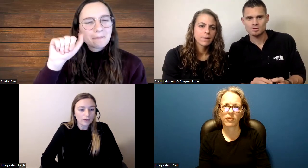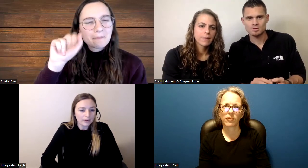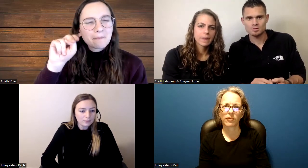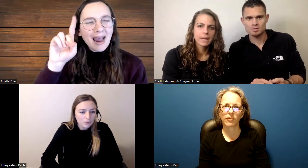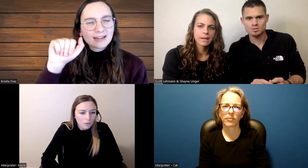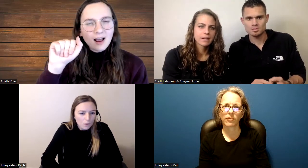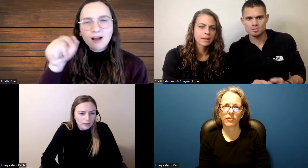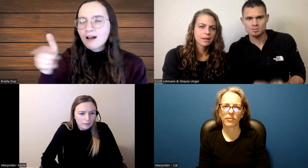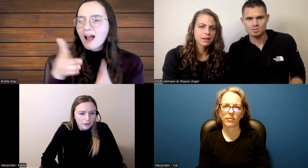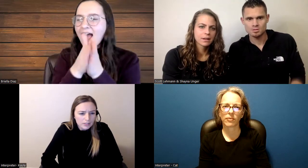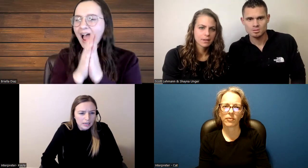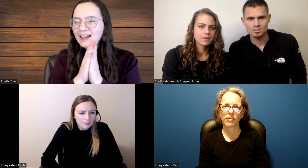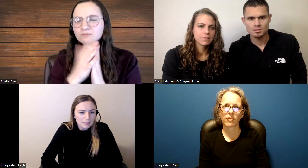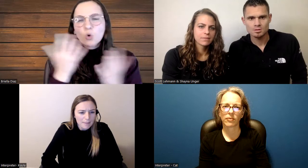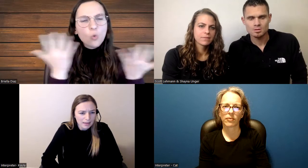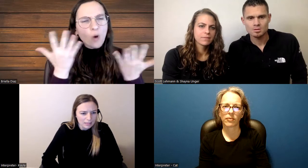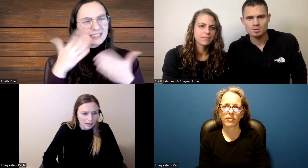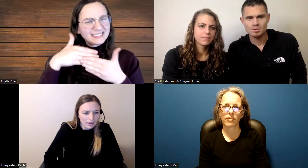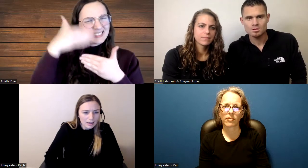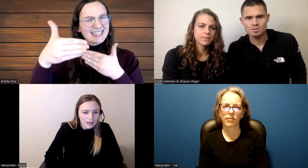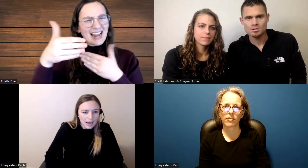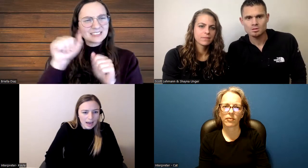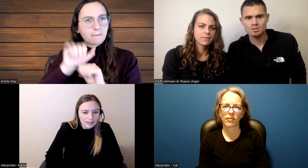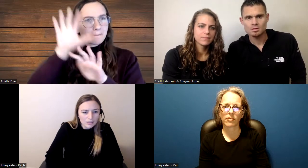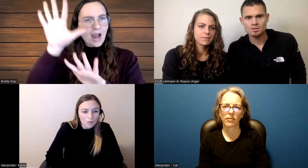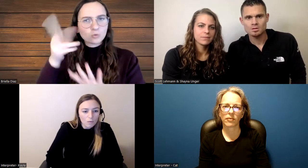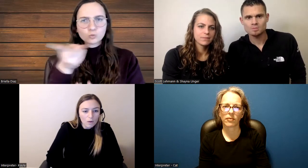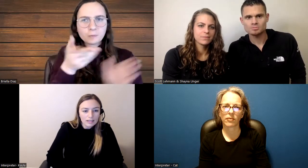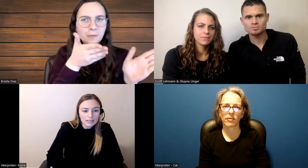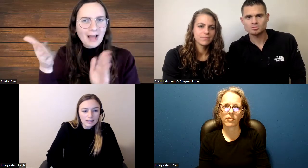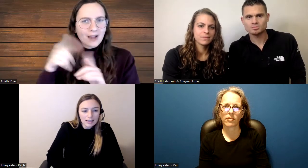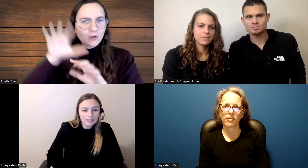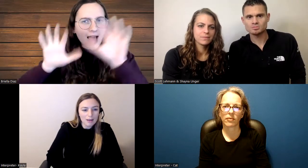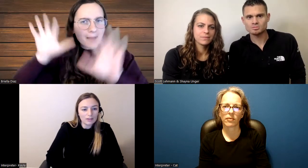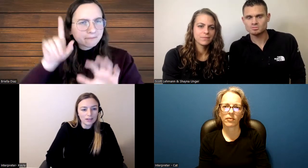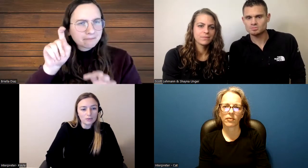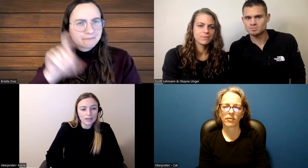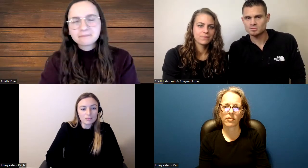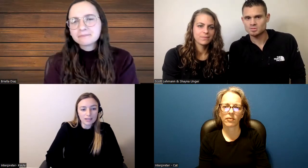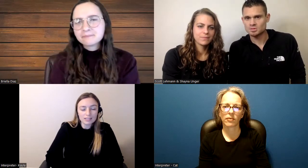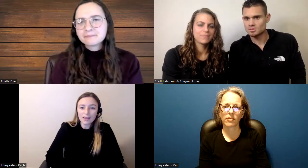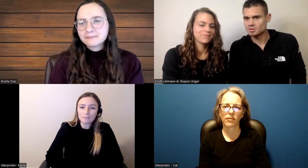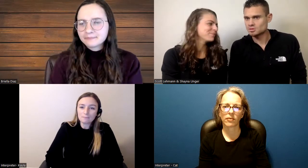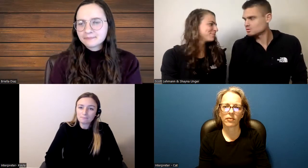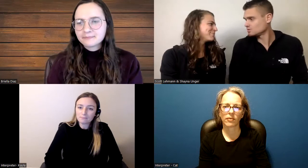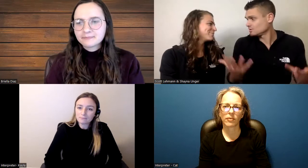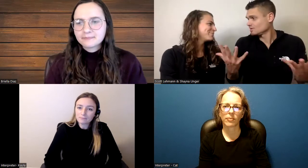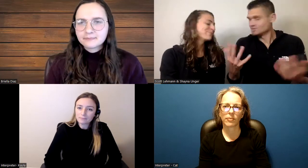Oh, right. One person named Amanda asked, what is the next mountain that you guys plan to